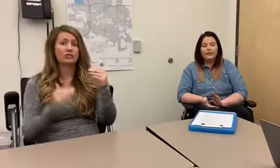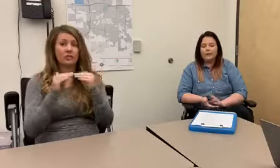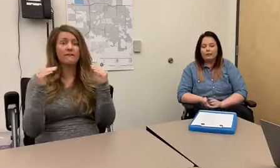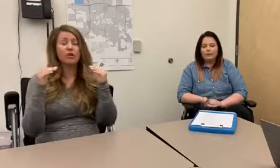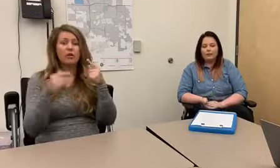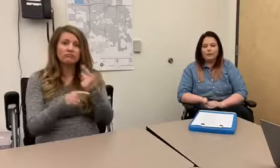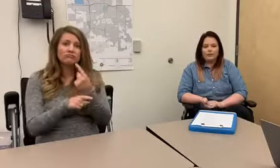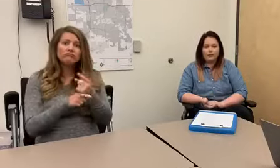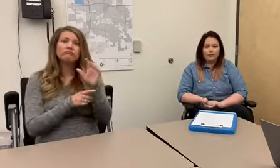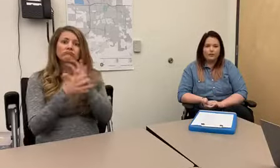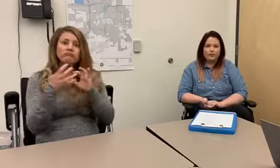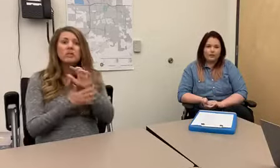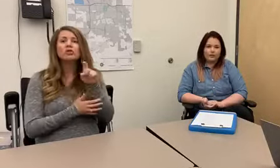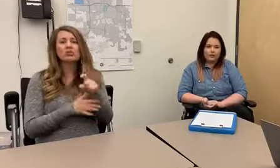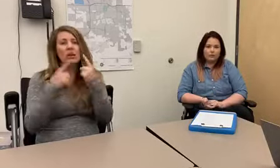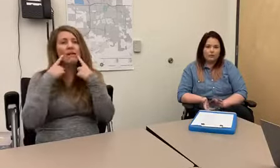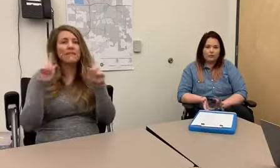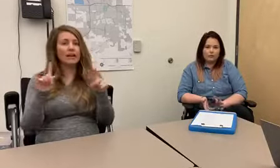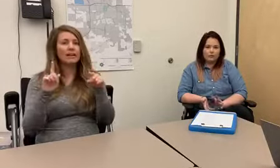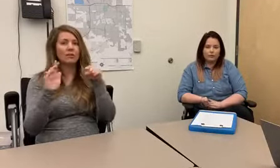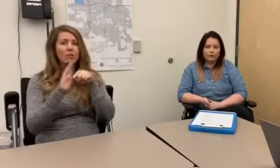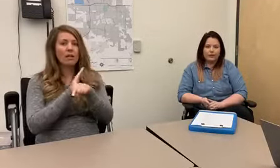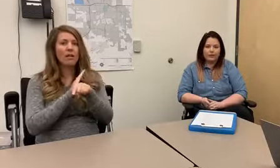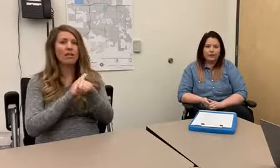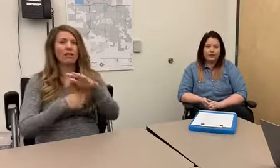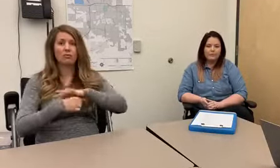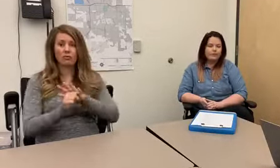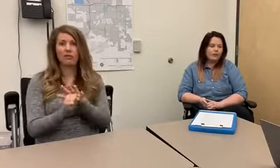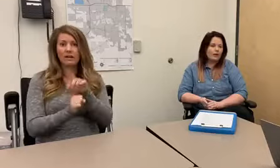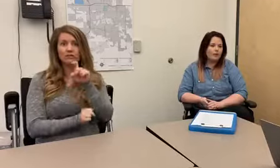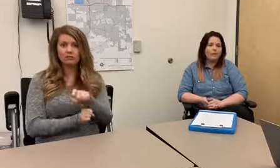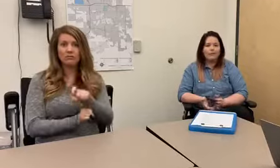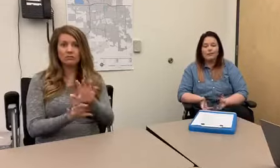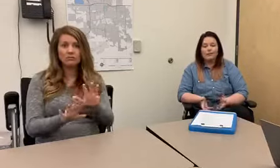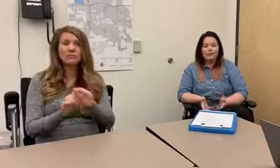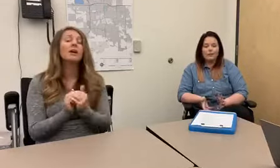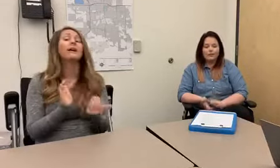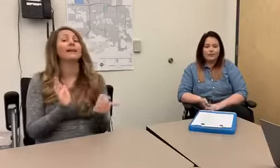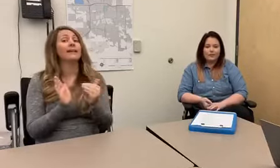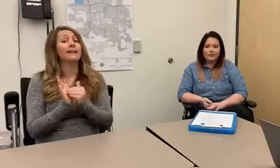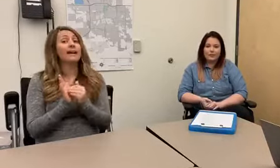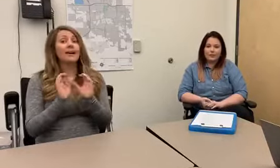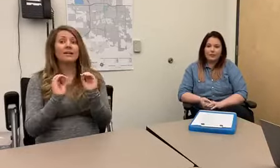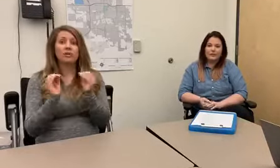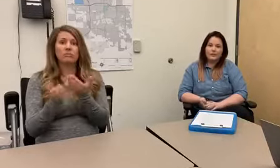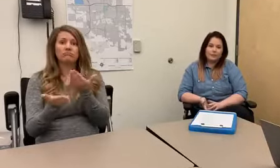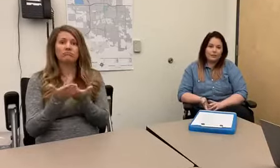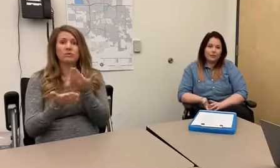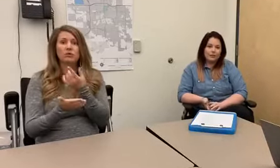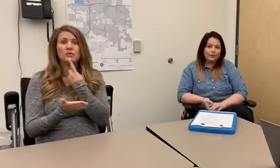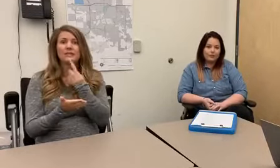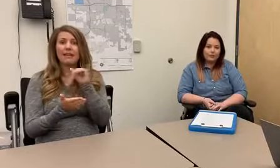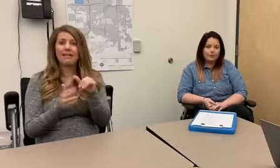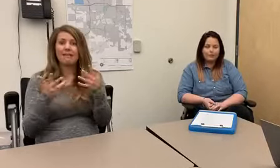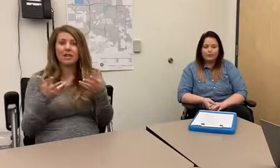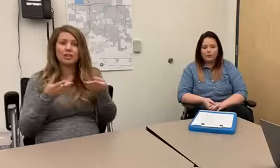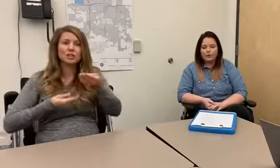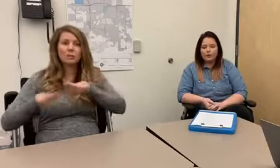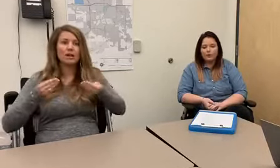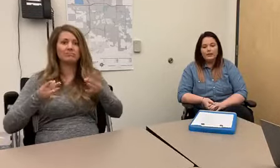that should be effective to kill the coronavirus. Again, no evidence to suggest that it's spread to people through the water,